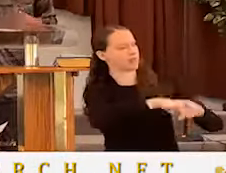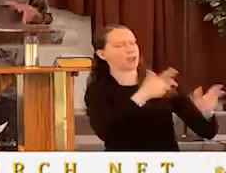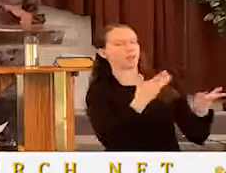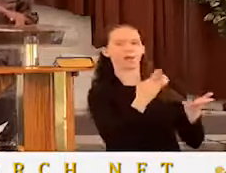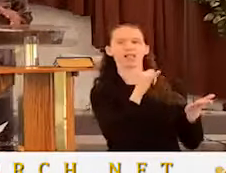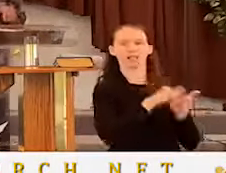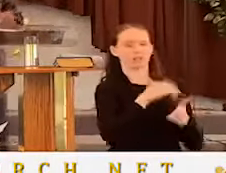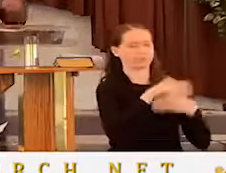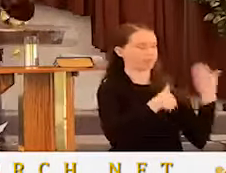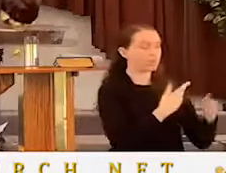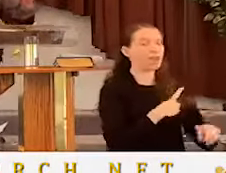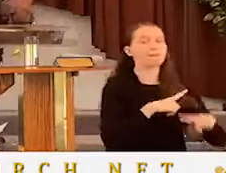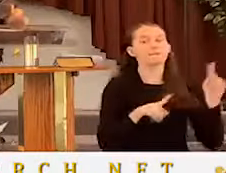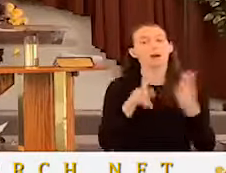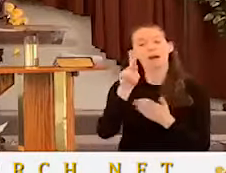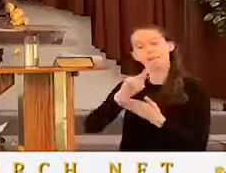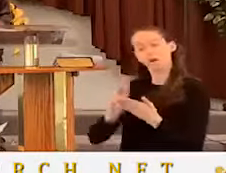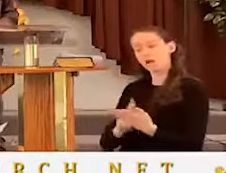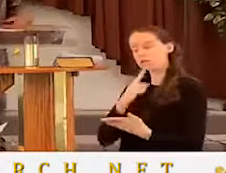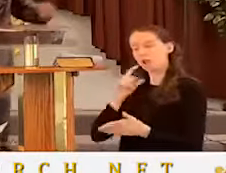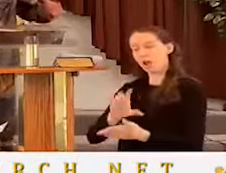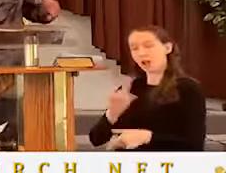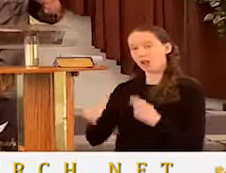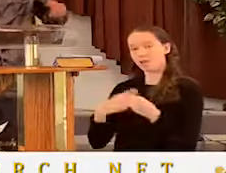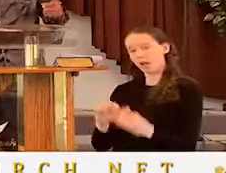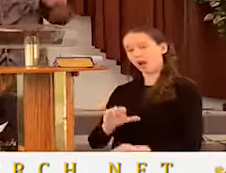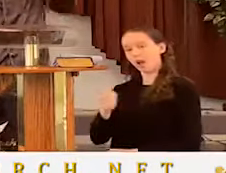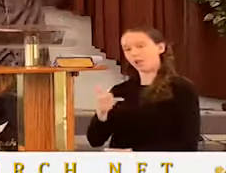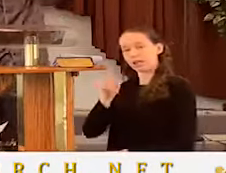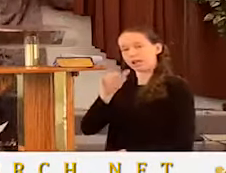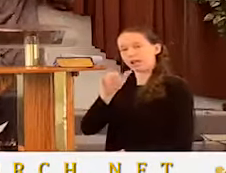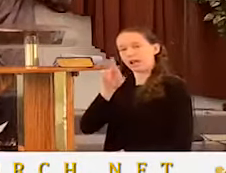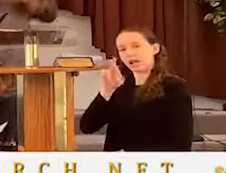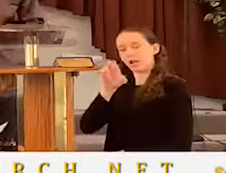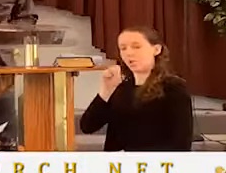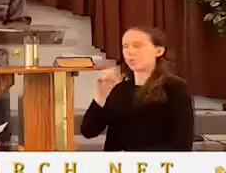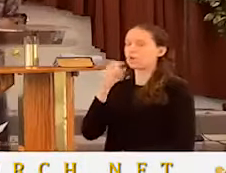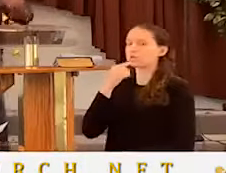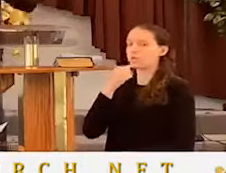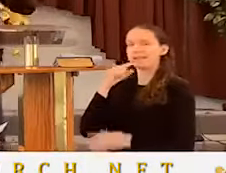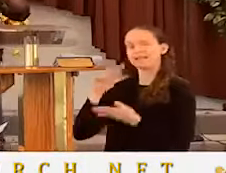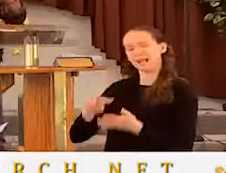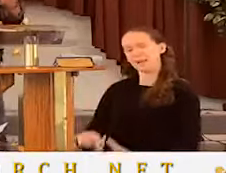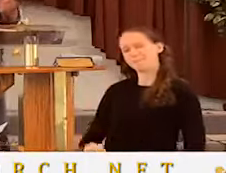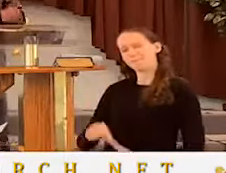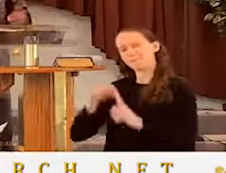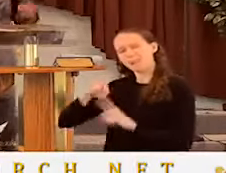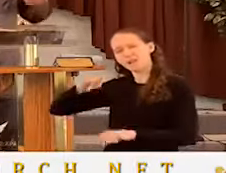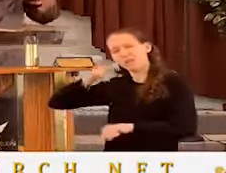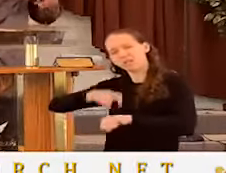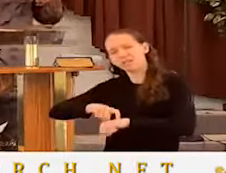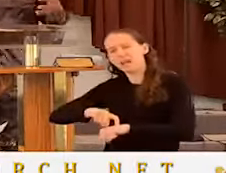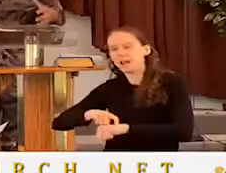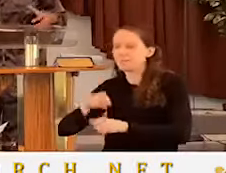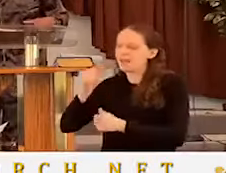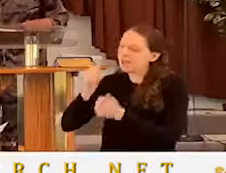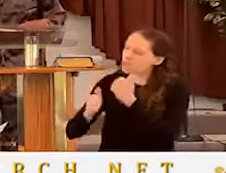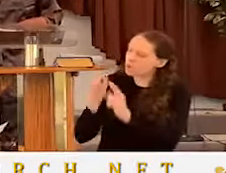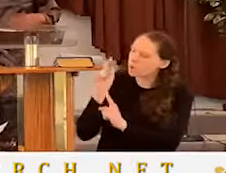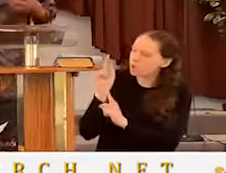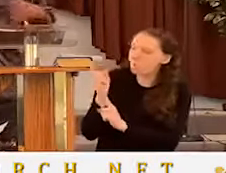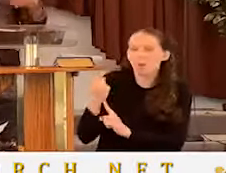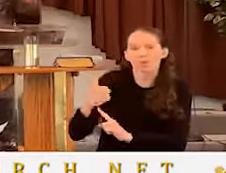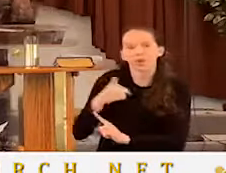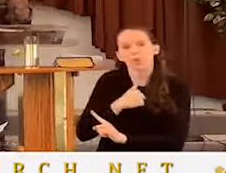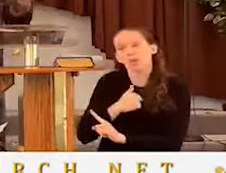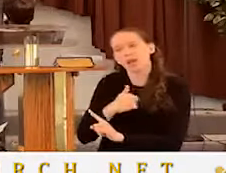here Paul was talking about kairos, which simply means a special time, moments that make